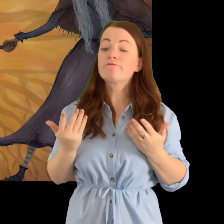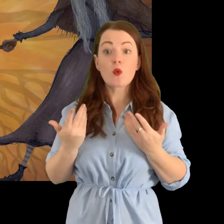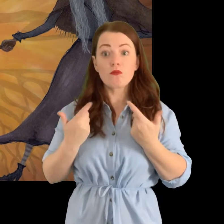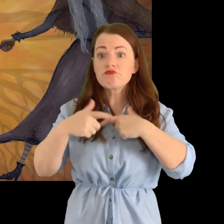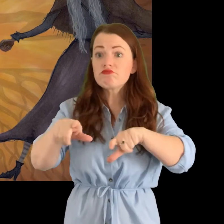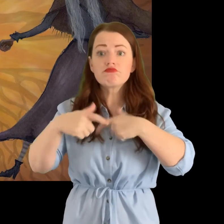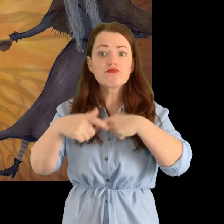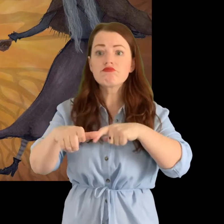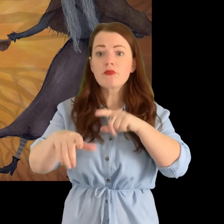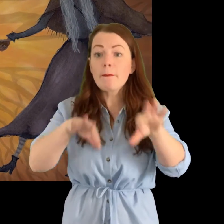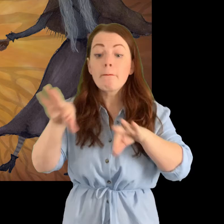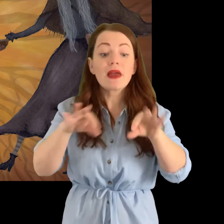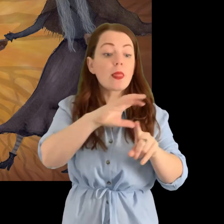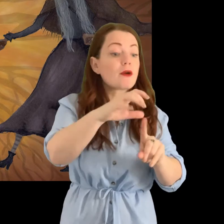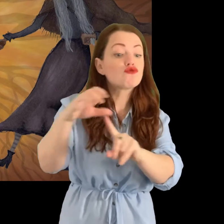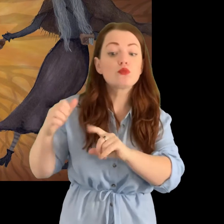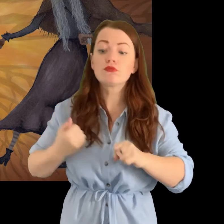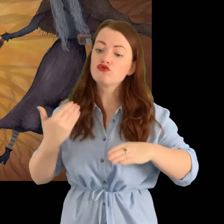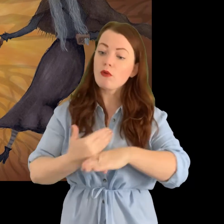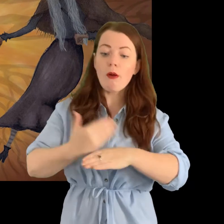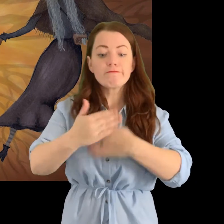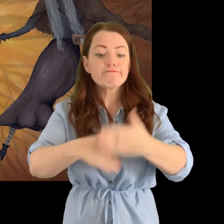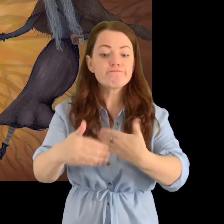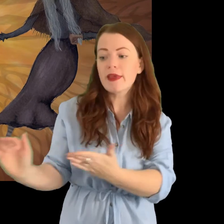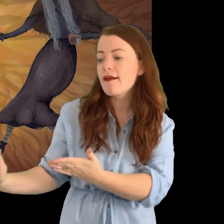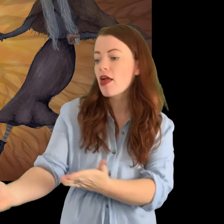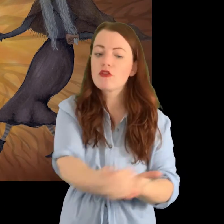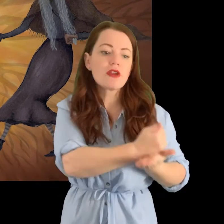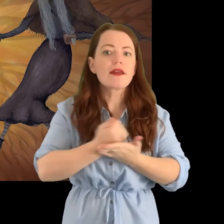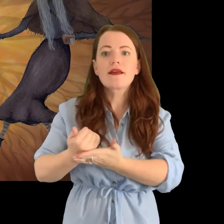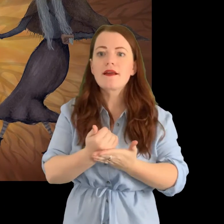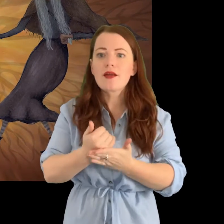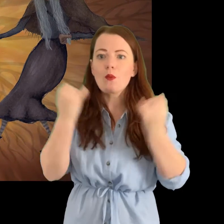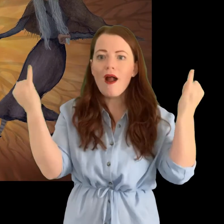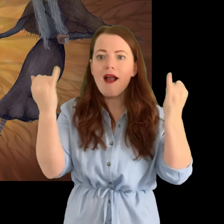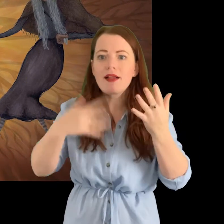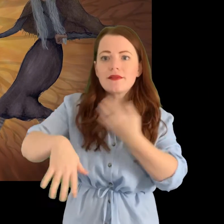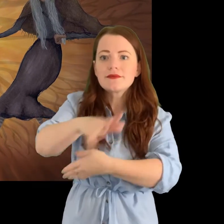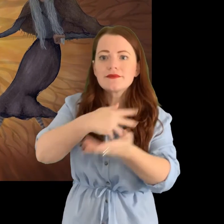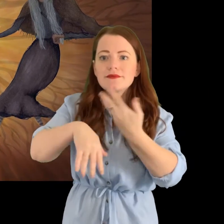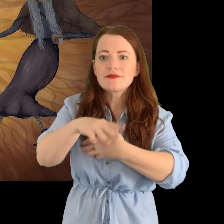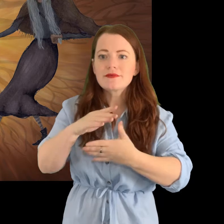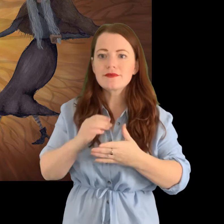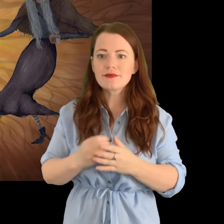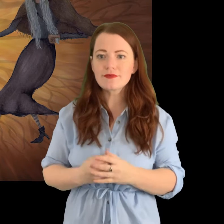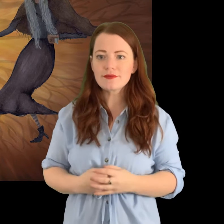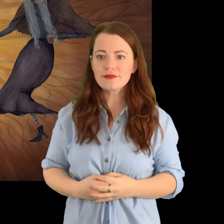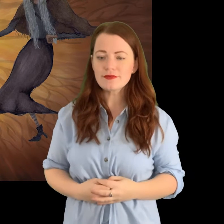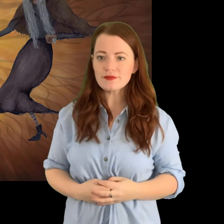So she went about her duties, picking mushrooms in the forest, gathering the wild harvest.